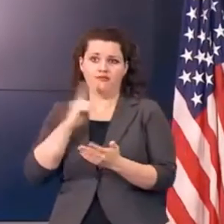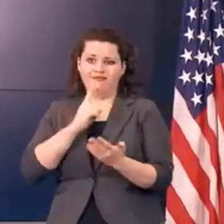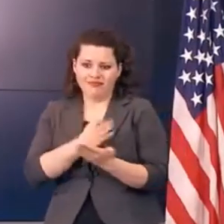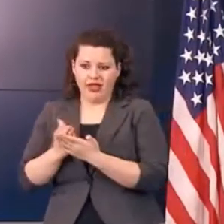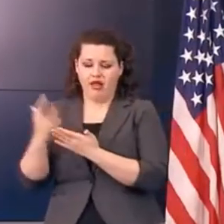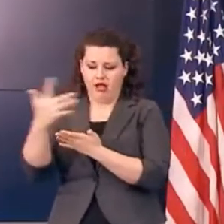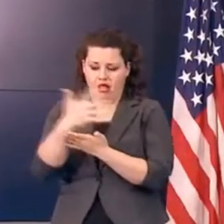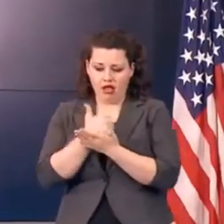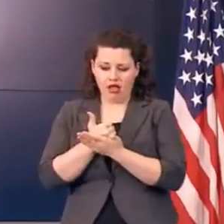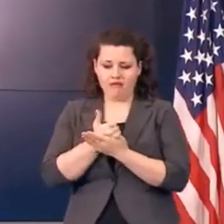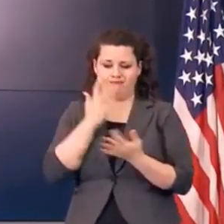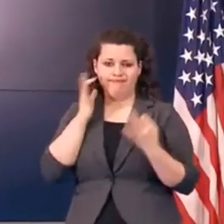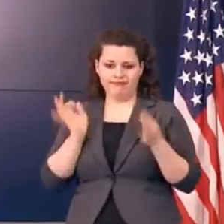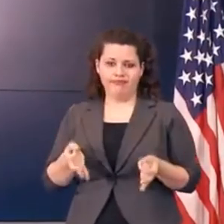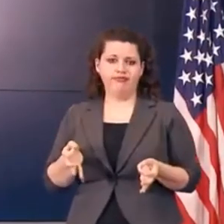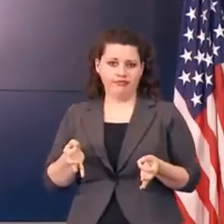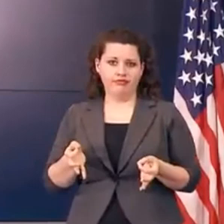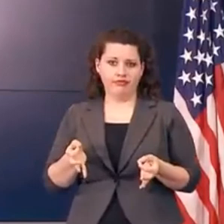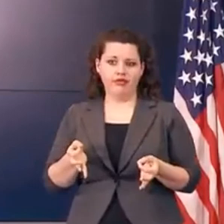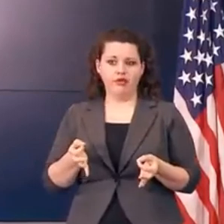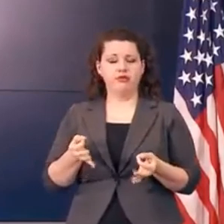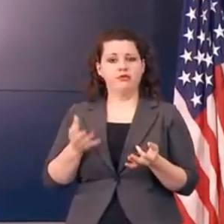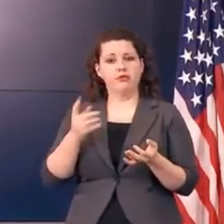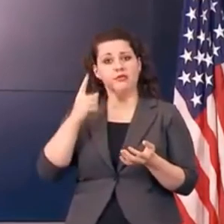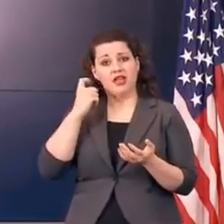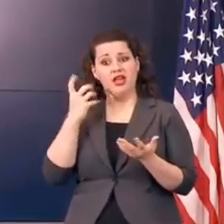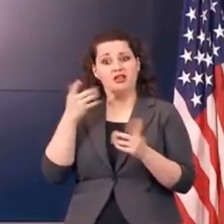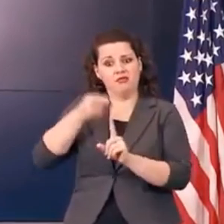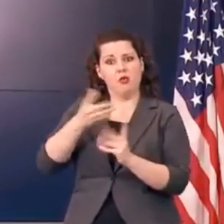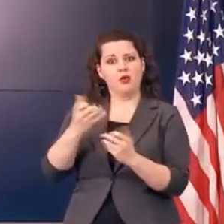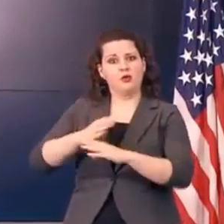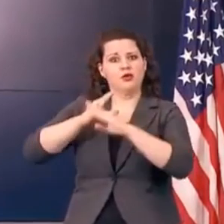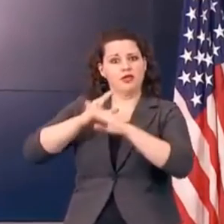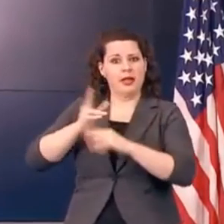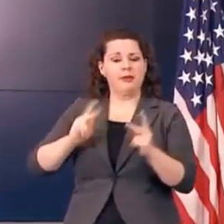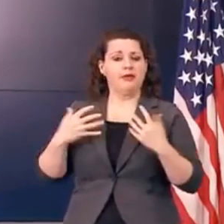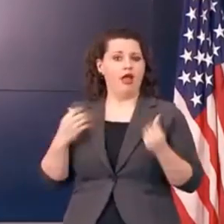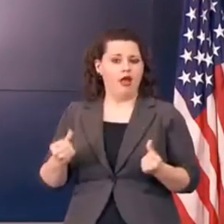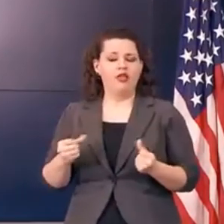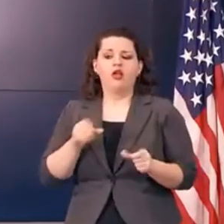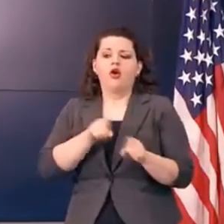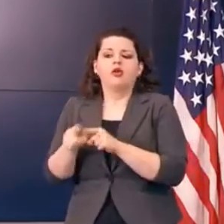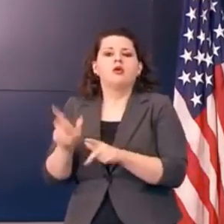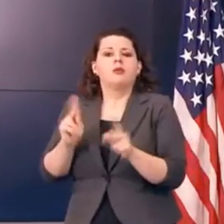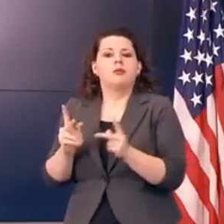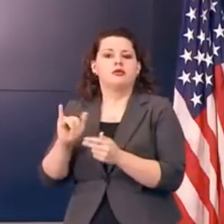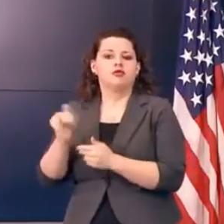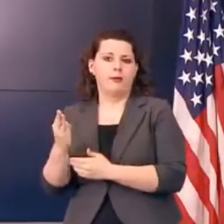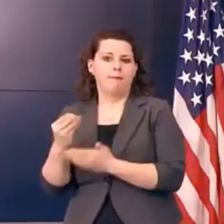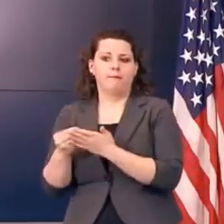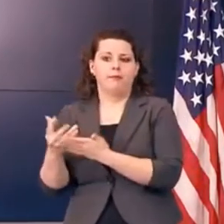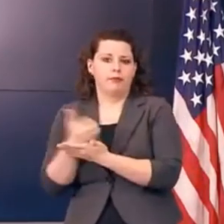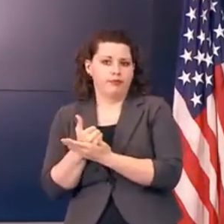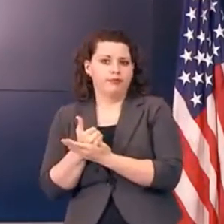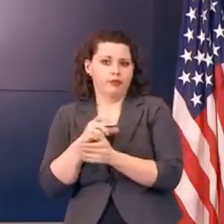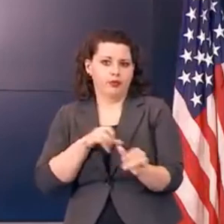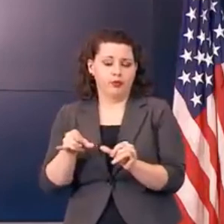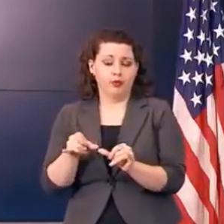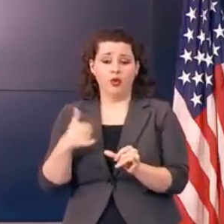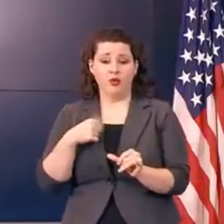to protect the health of Iowans, but also the livelihood of Iowans as well. When we look at our